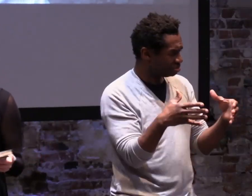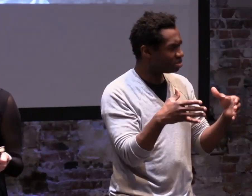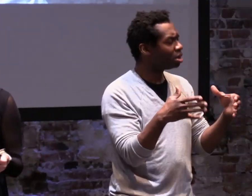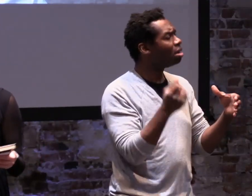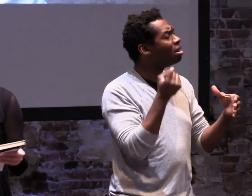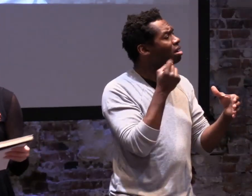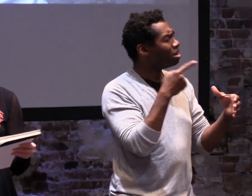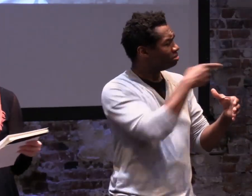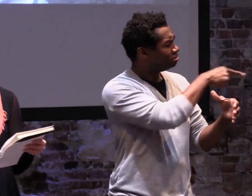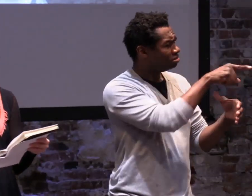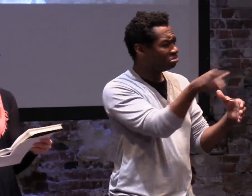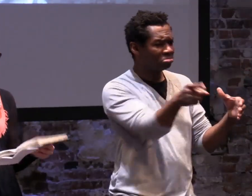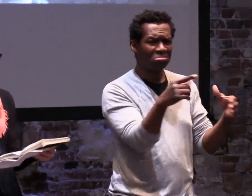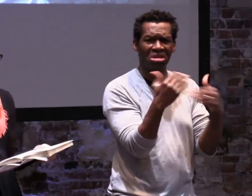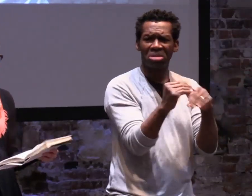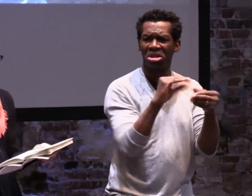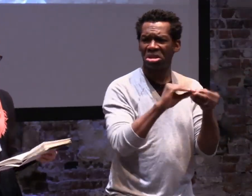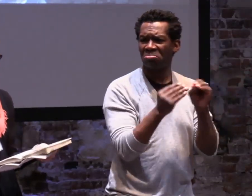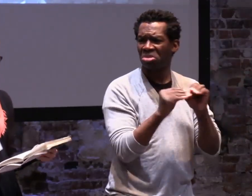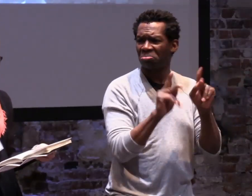we wish could be in this room.